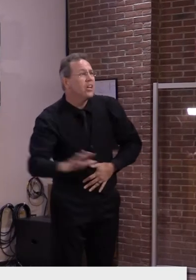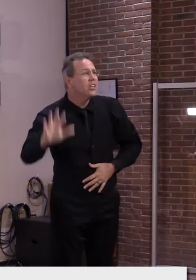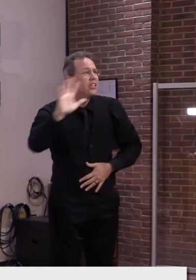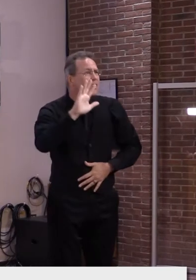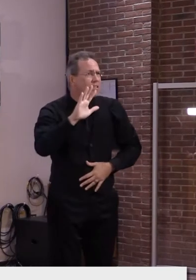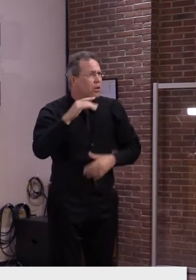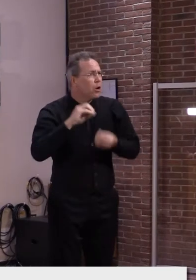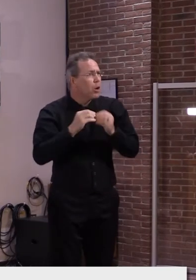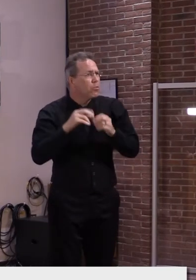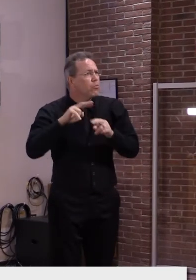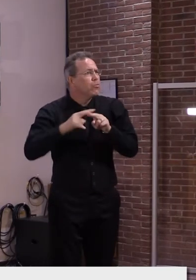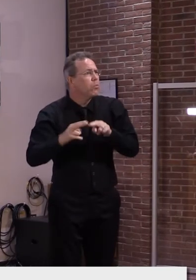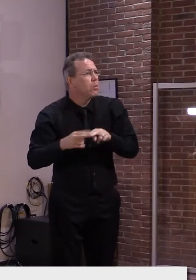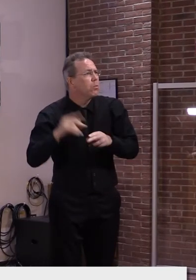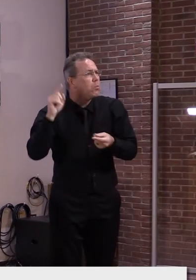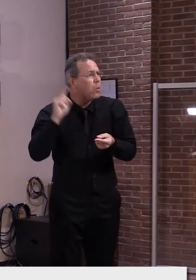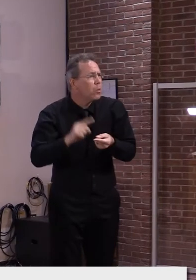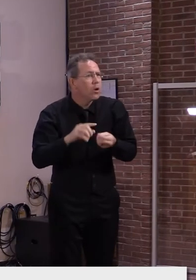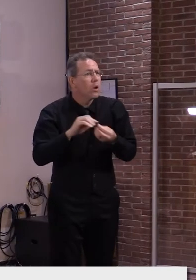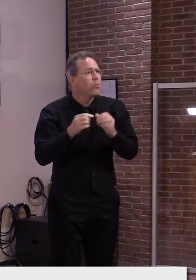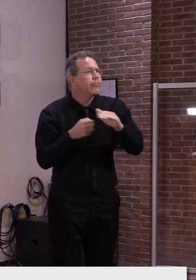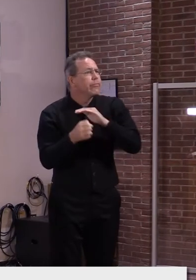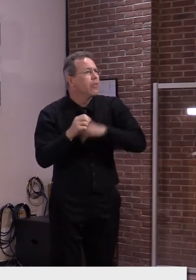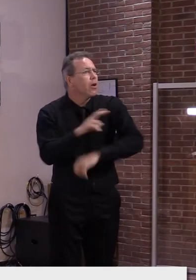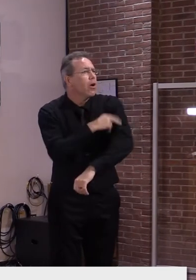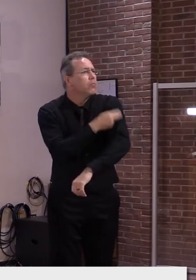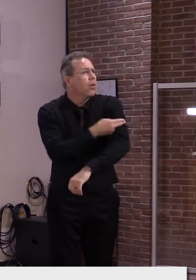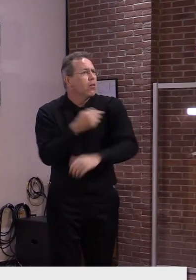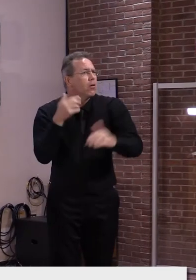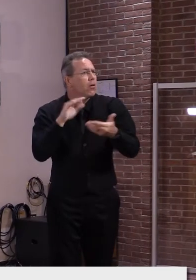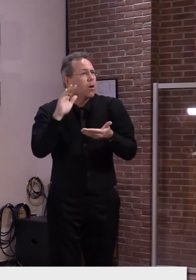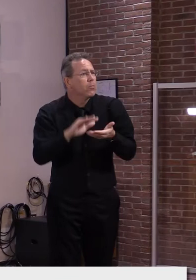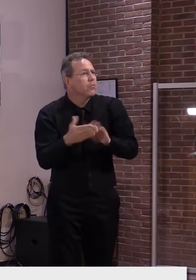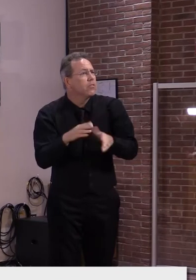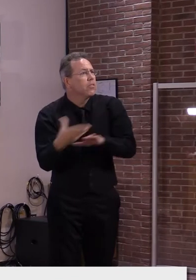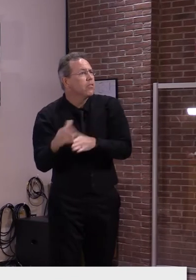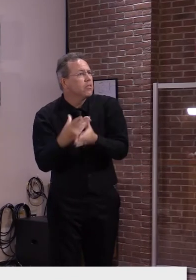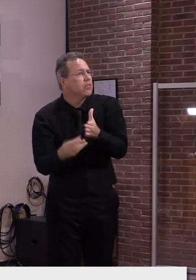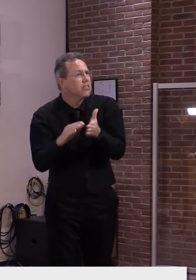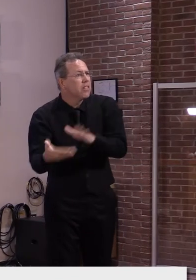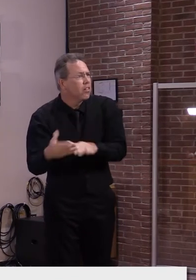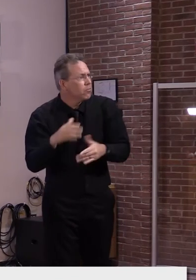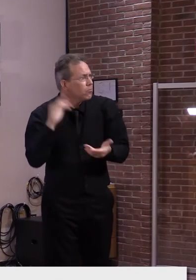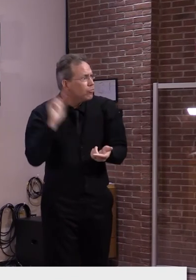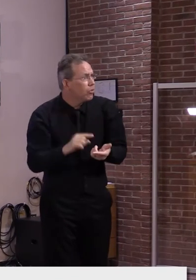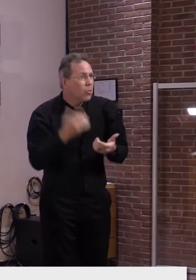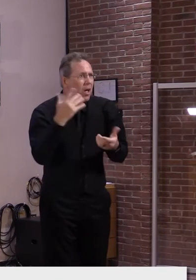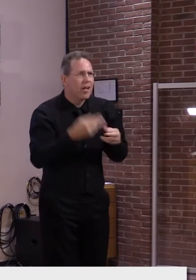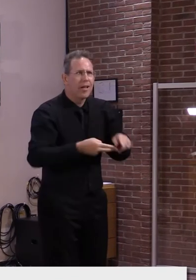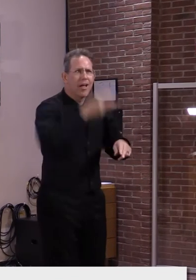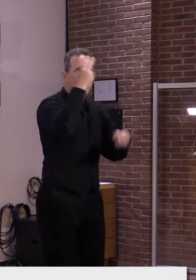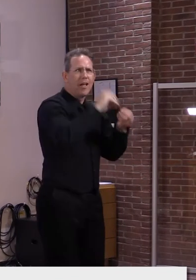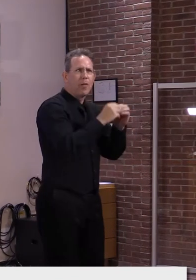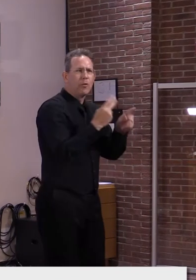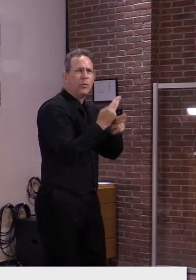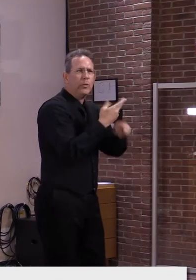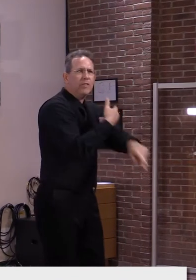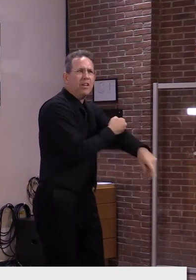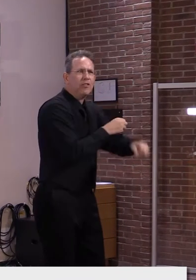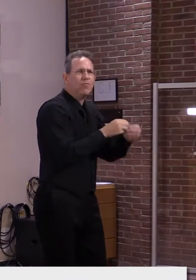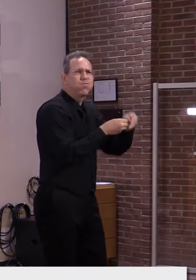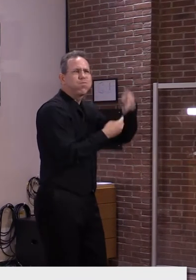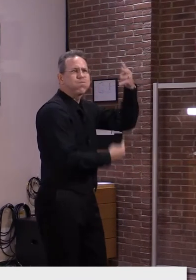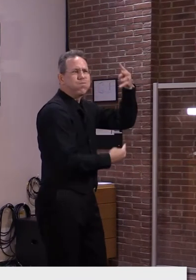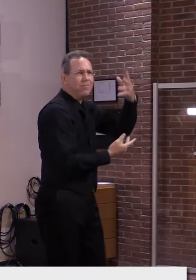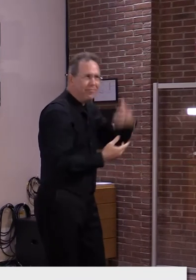hospitalization rate, the lowest fatality rate, and the highest vaccination rate, Vermont is again the safest state in the